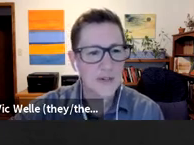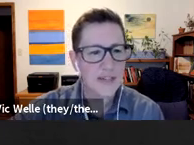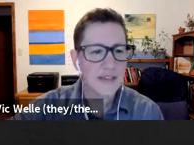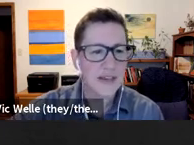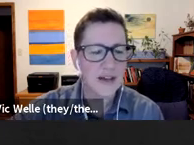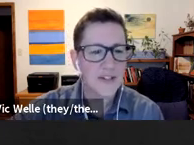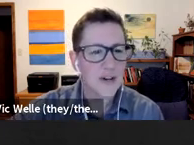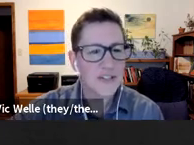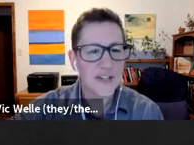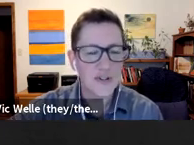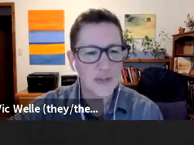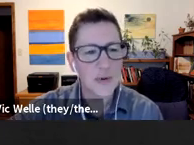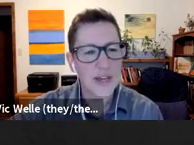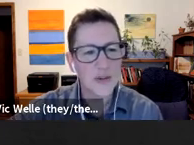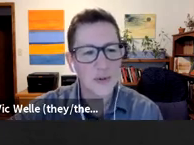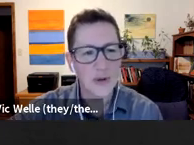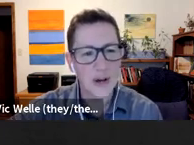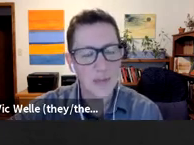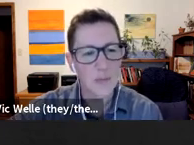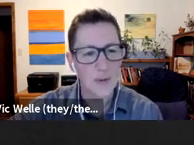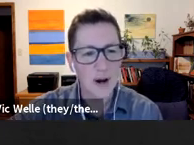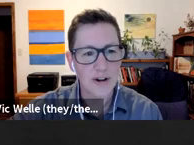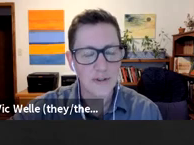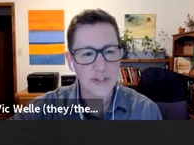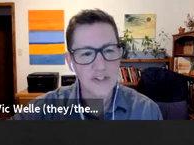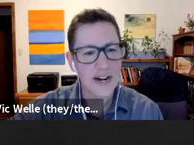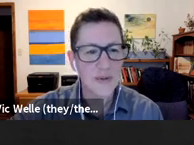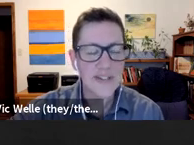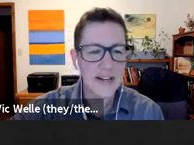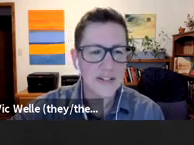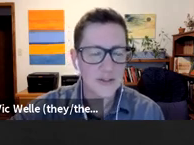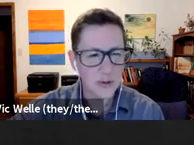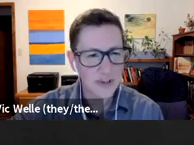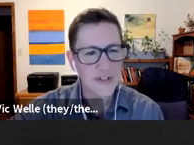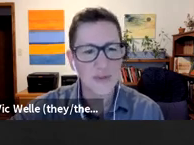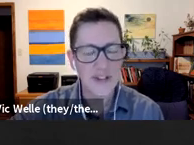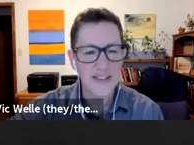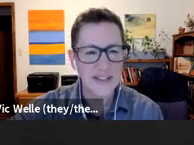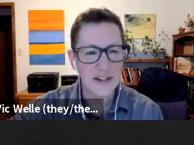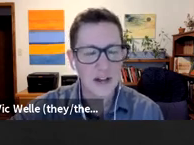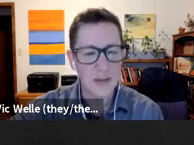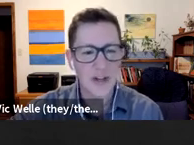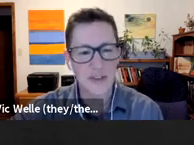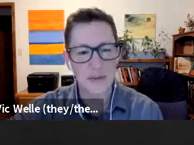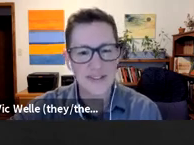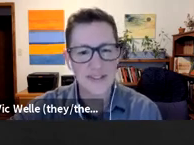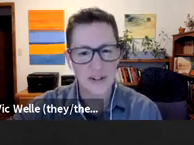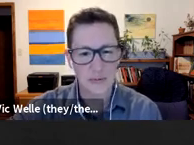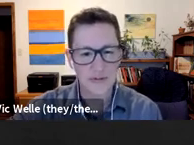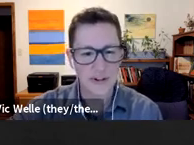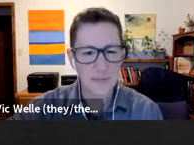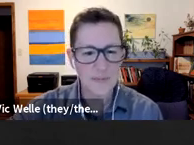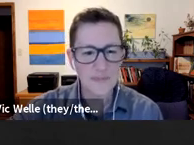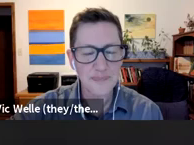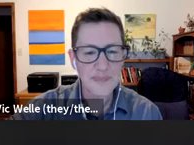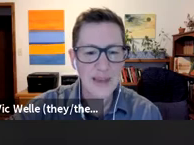including the dakota and ojibwe who were part of the region that i reside in in northwestern wisconsin along the red cedar